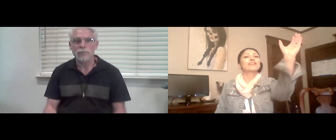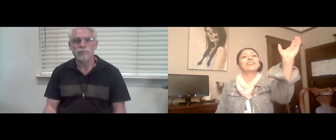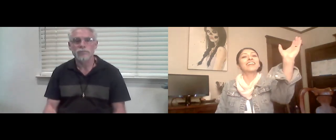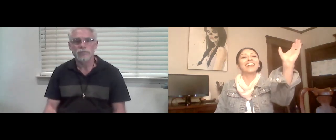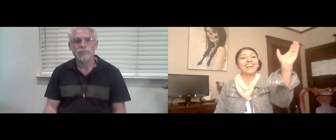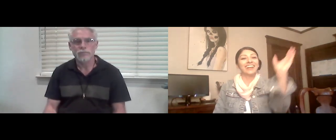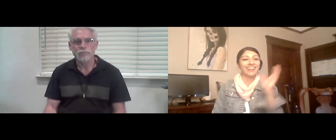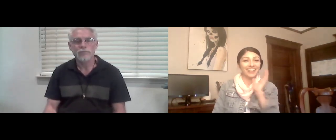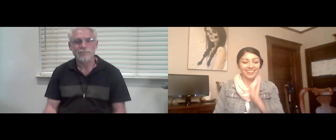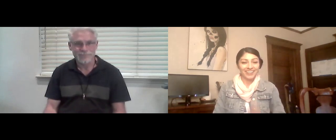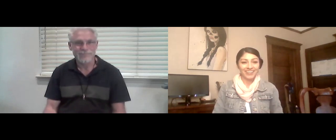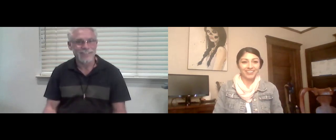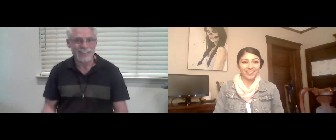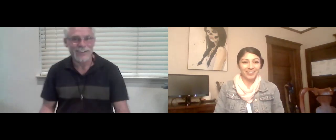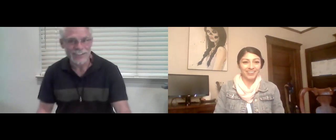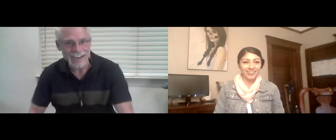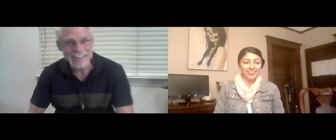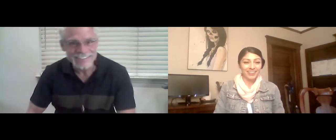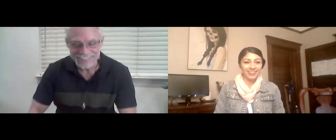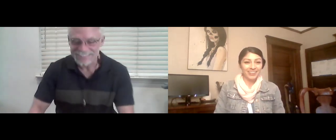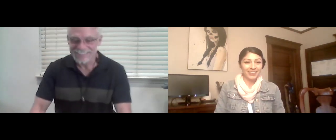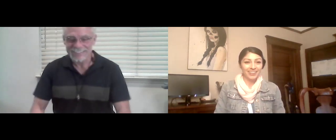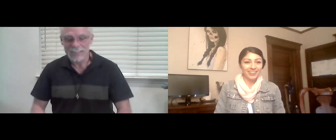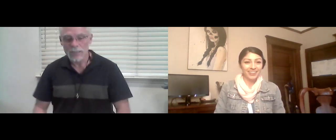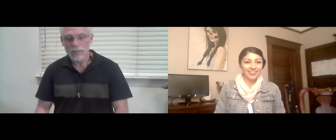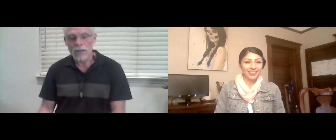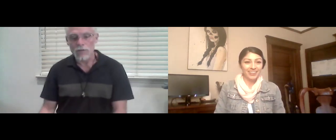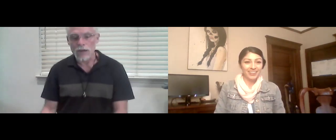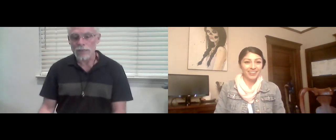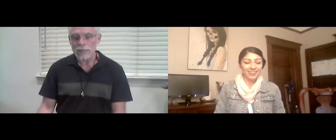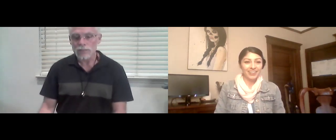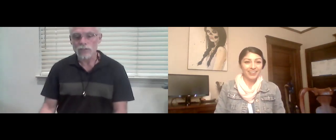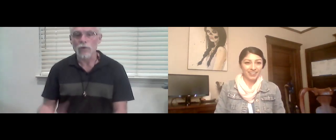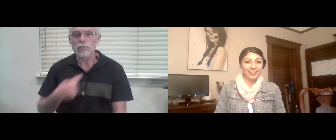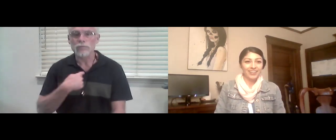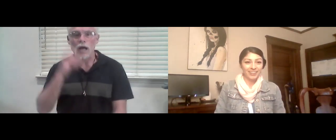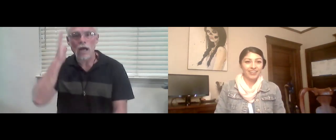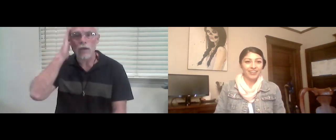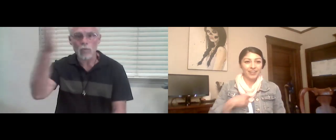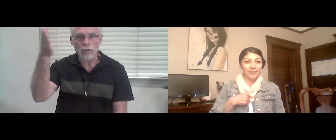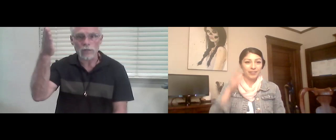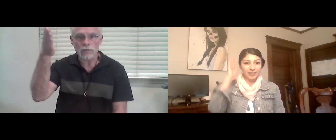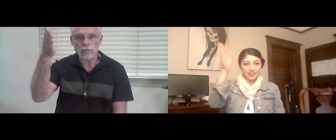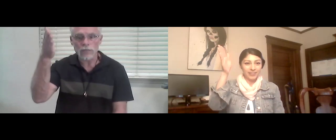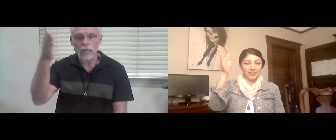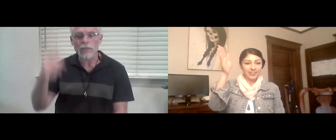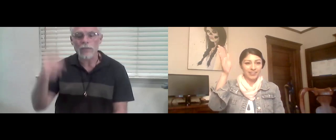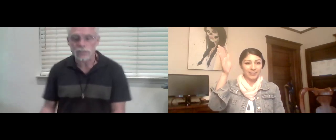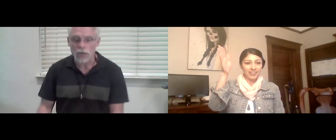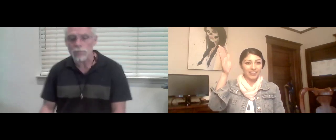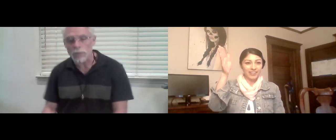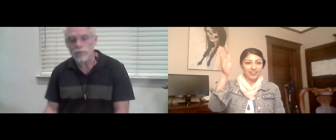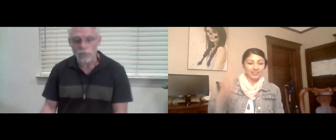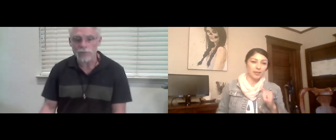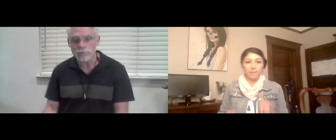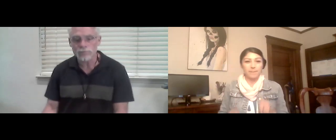Yeah. There you go. Yeah. All right. So I will, and then actually